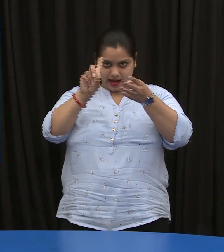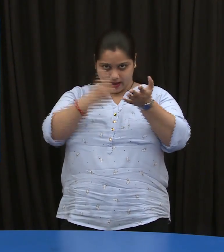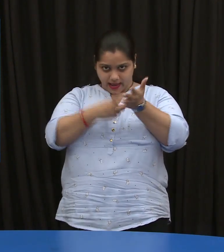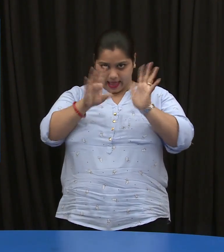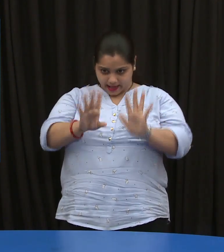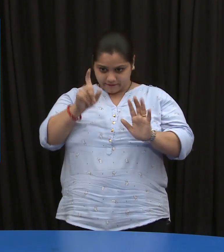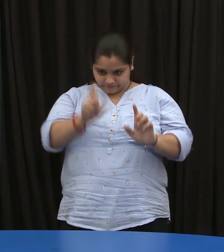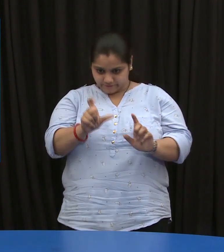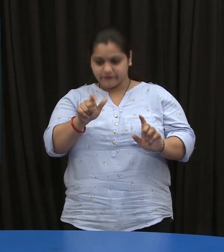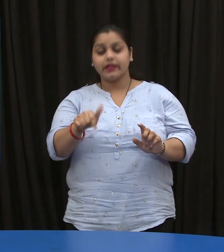accessories,